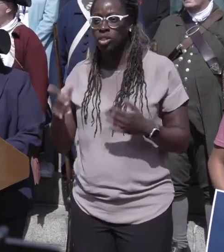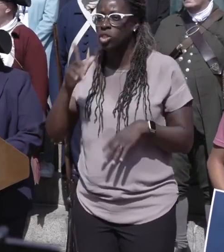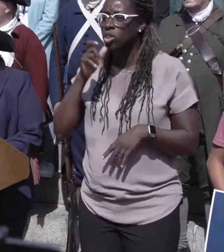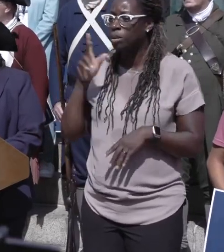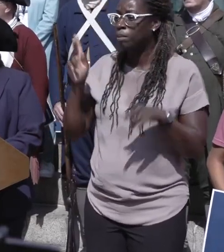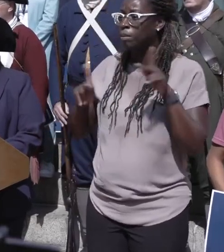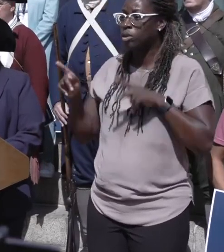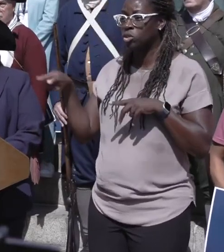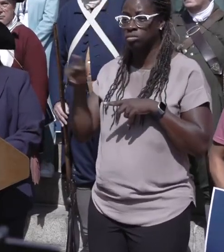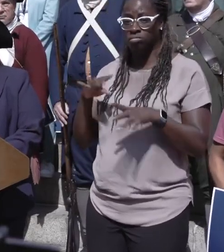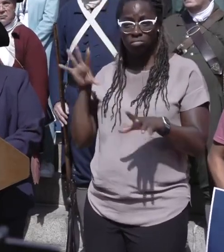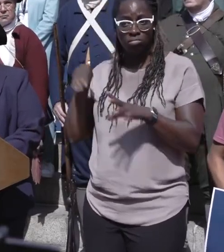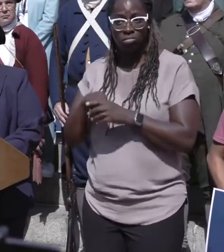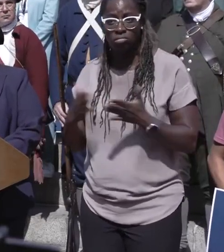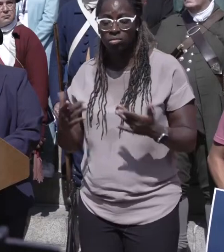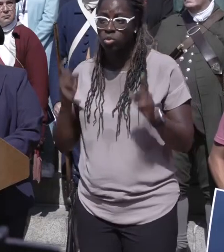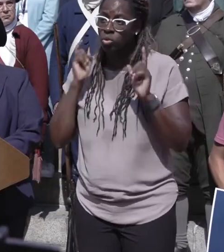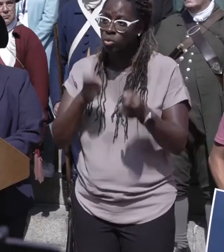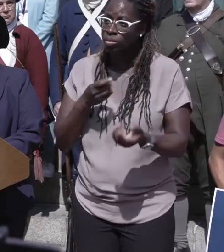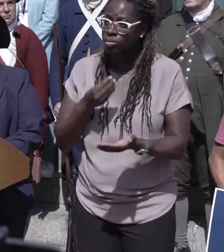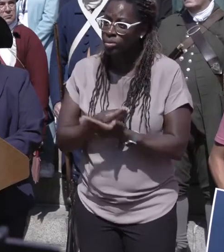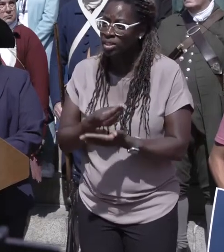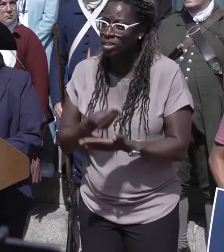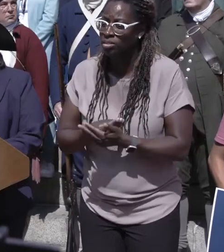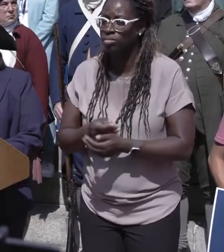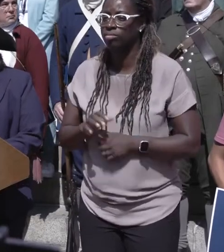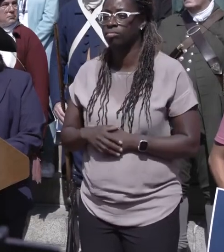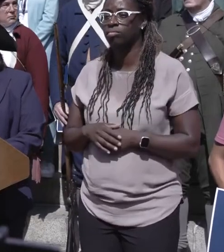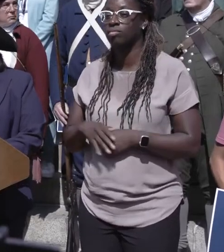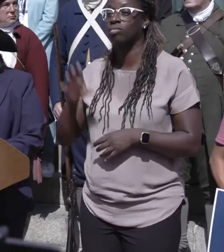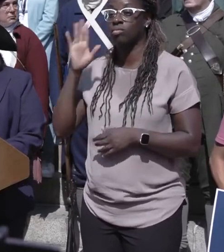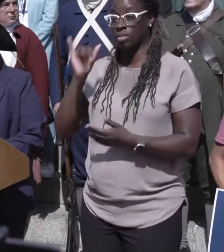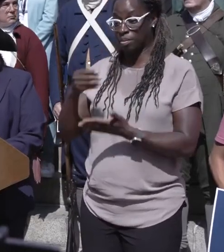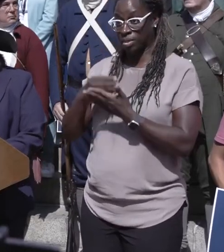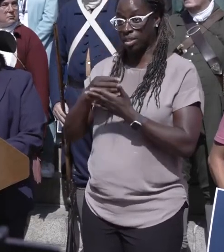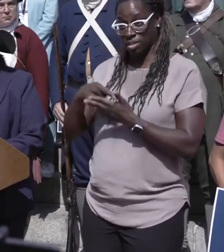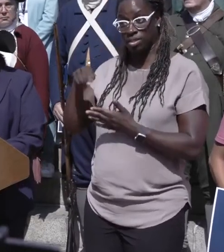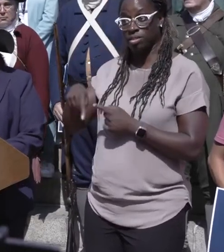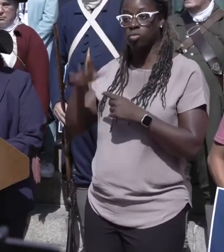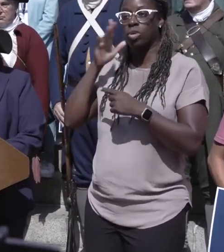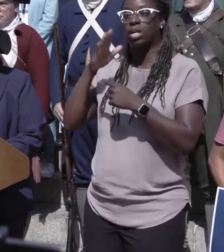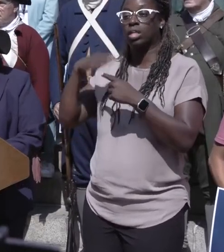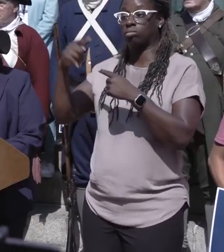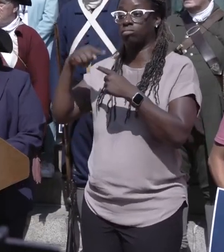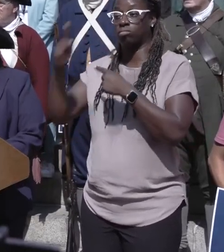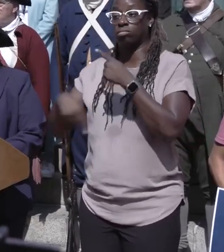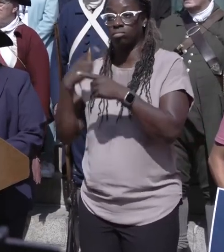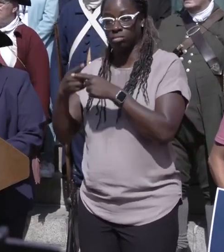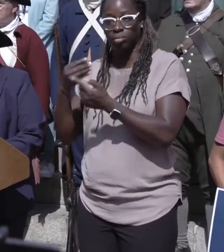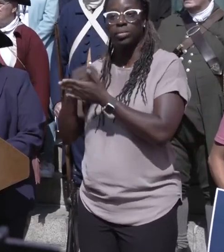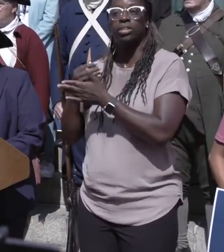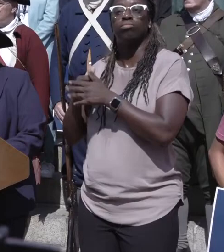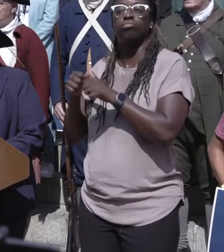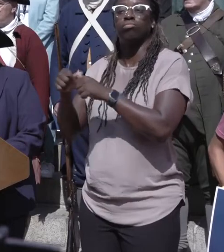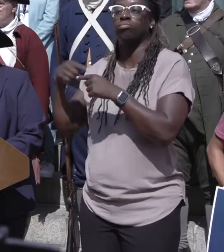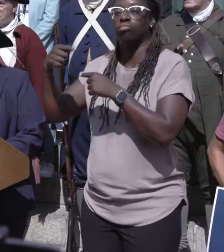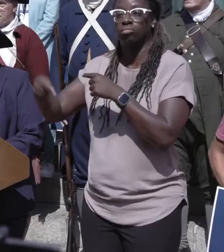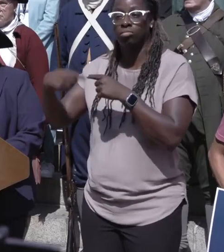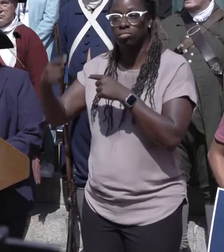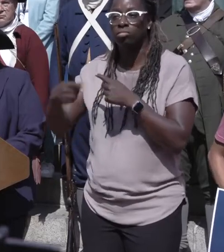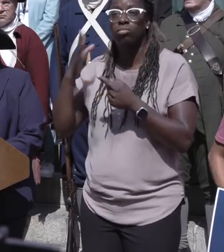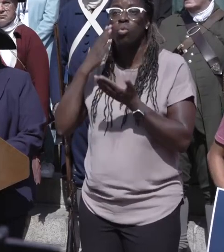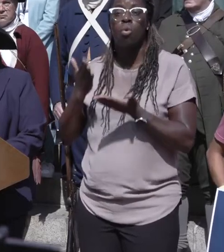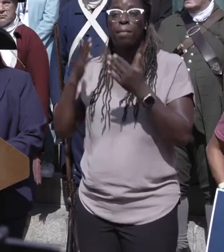life. We know we're going to have another round of funding to support so many others who also want to contribute to our celebration in